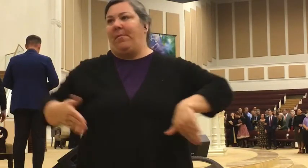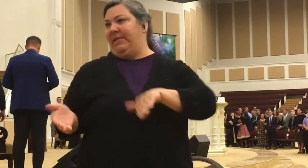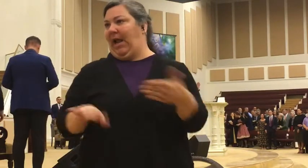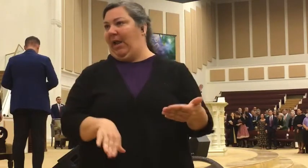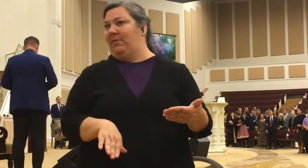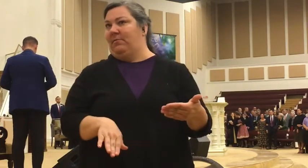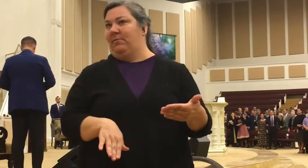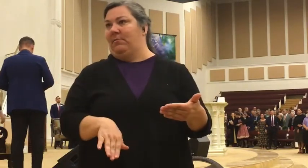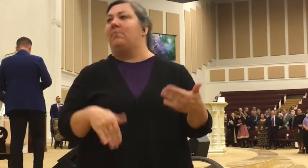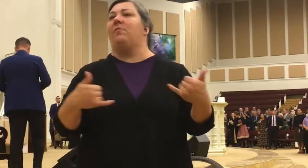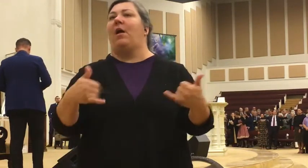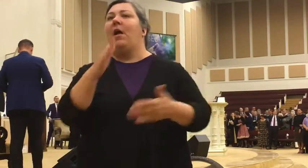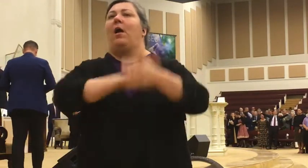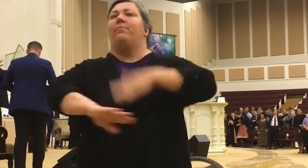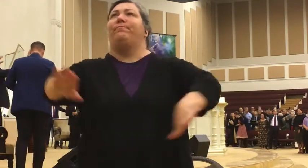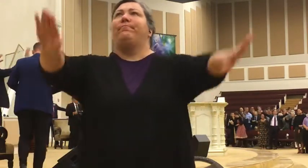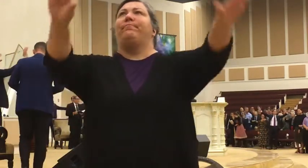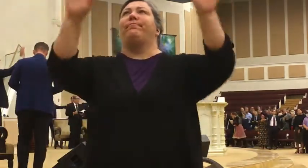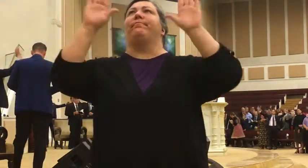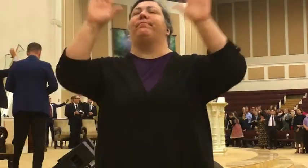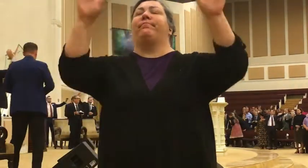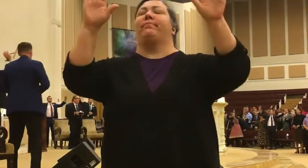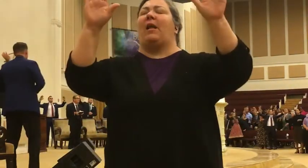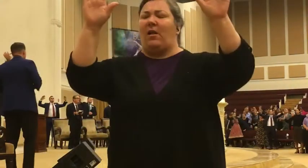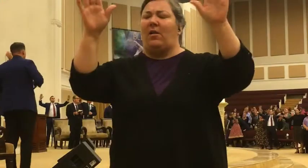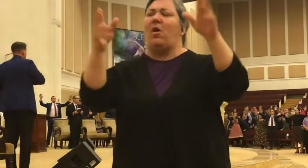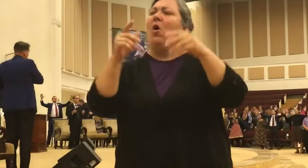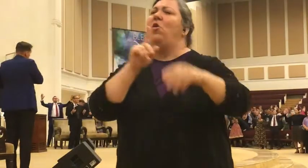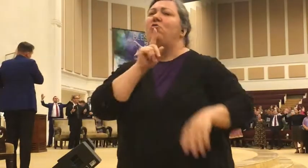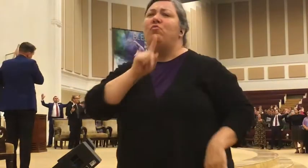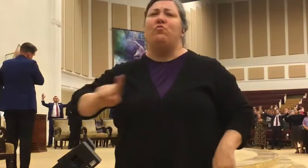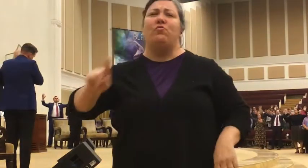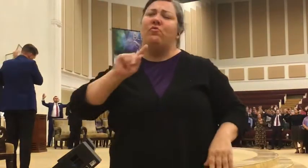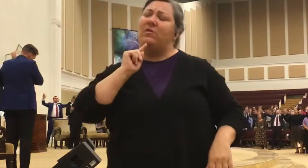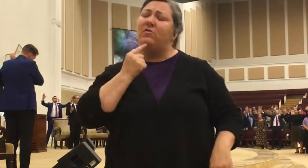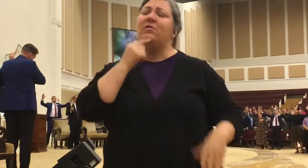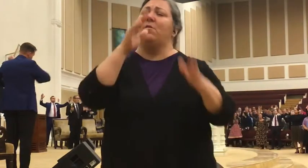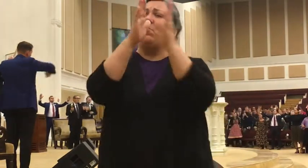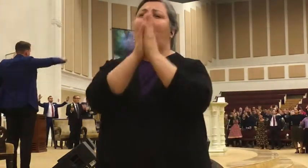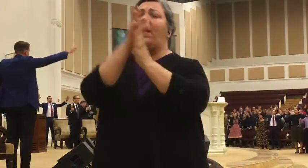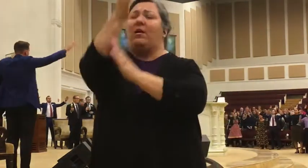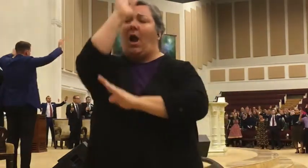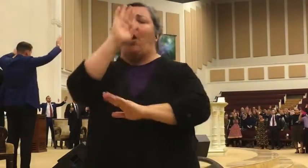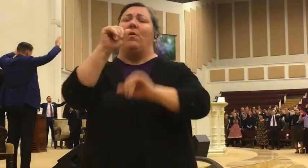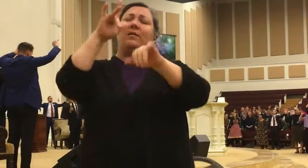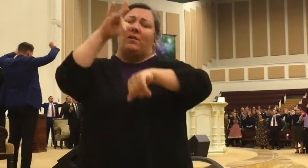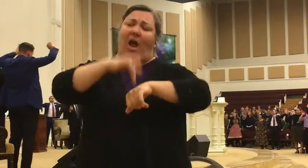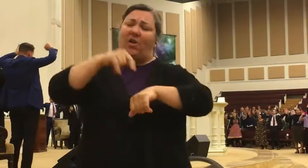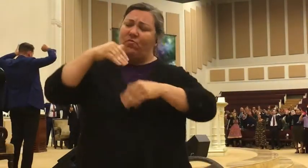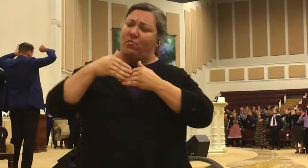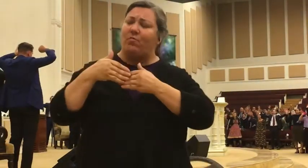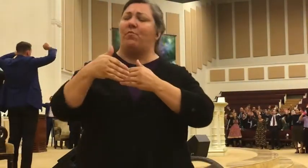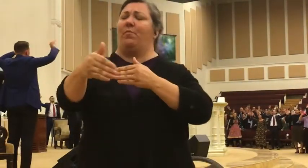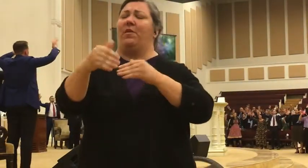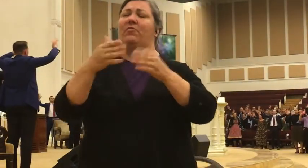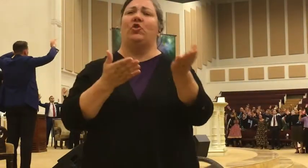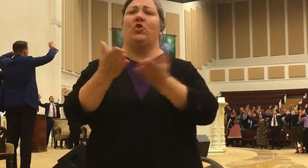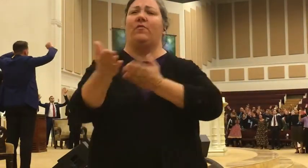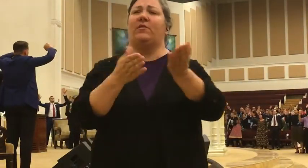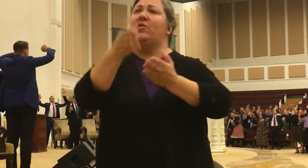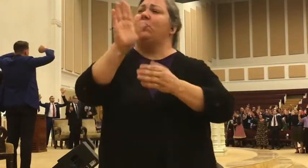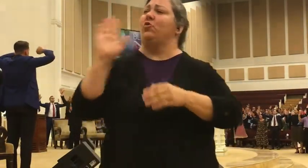you lift your hands as high as you can? Put your Bible down behind you. Would you honestly pray sincerely that God would touch this service? That God would open your heart,